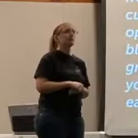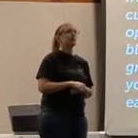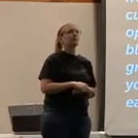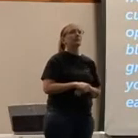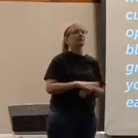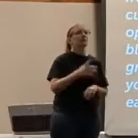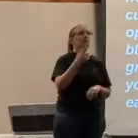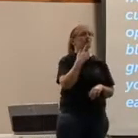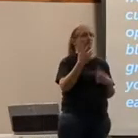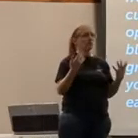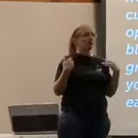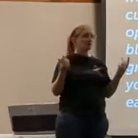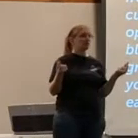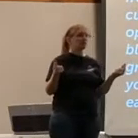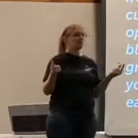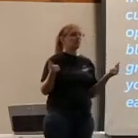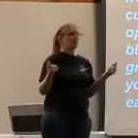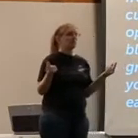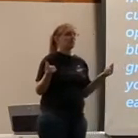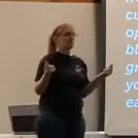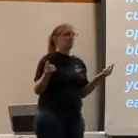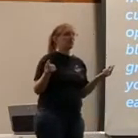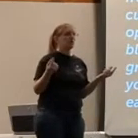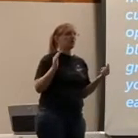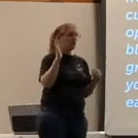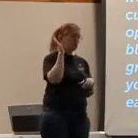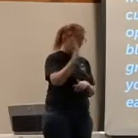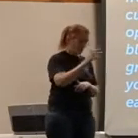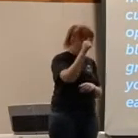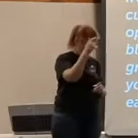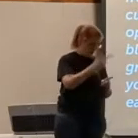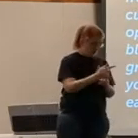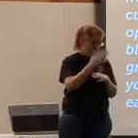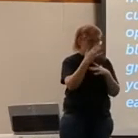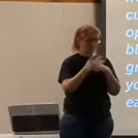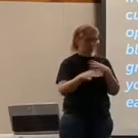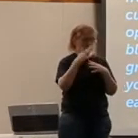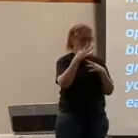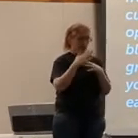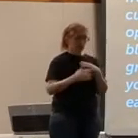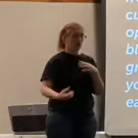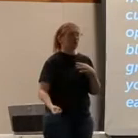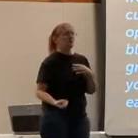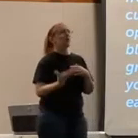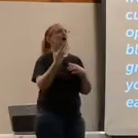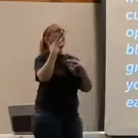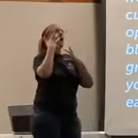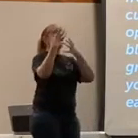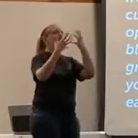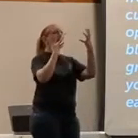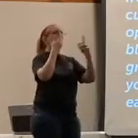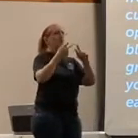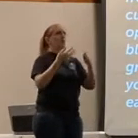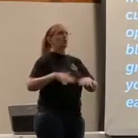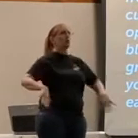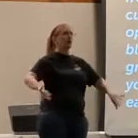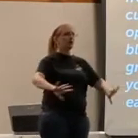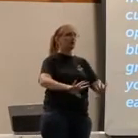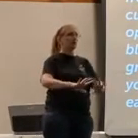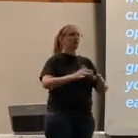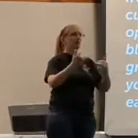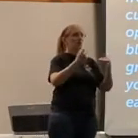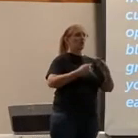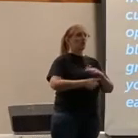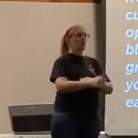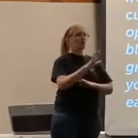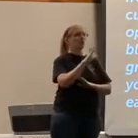The Lord said, what have you done? He's talking to Cain. Listen, your brother's blood cries out to me from the ground. Now you are under a